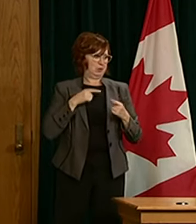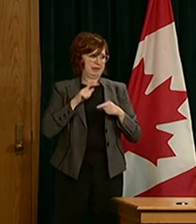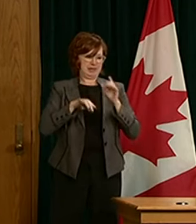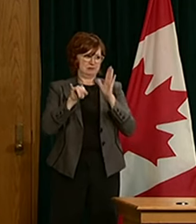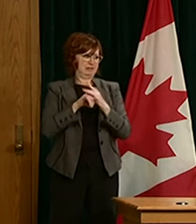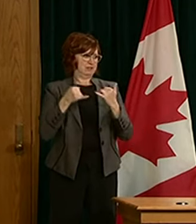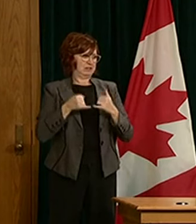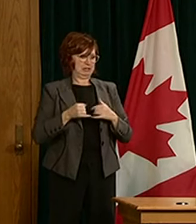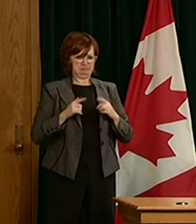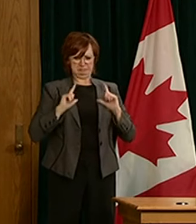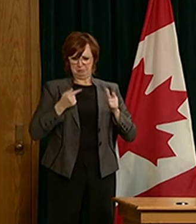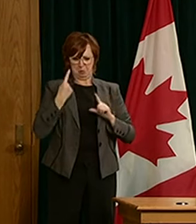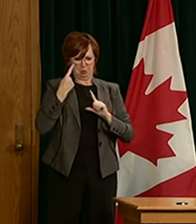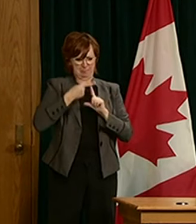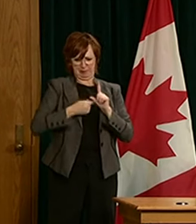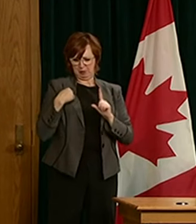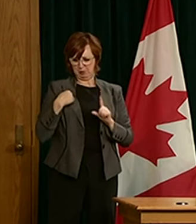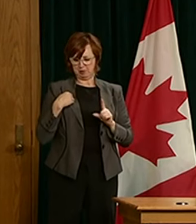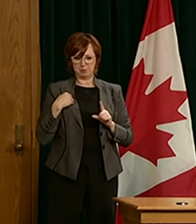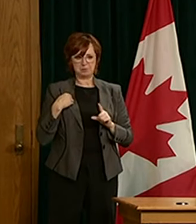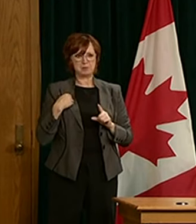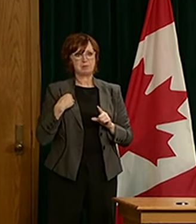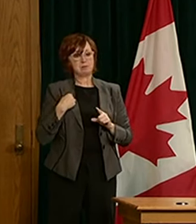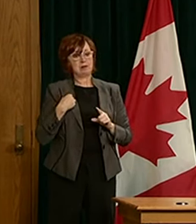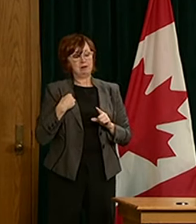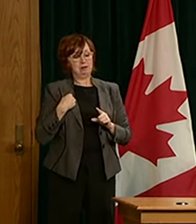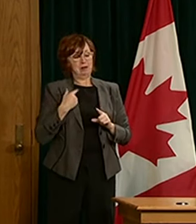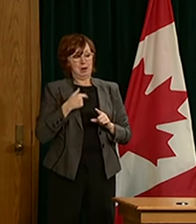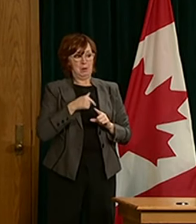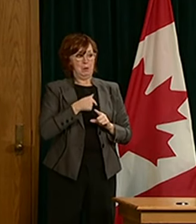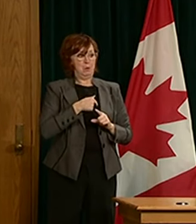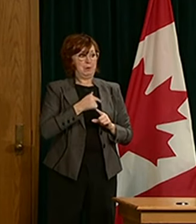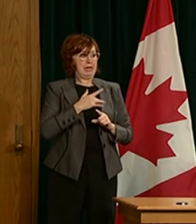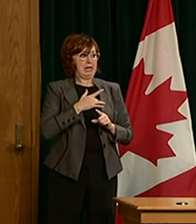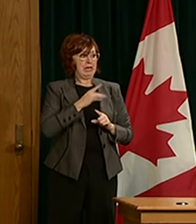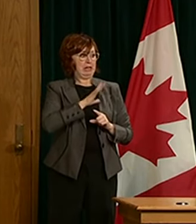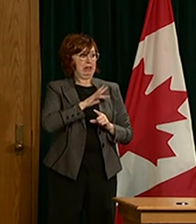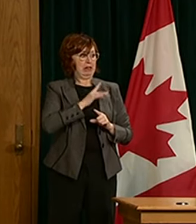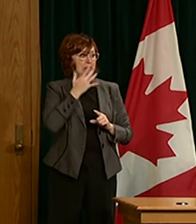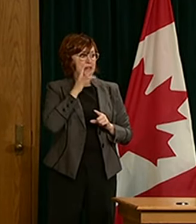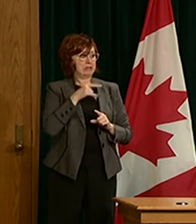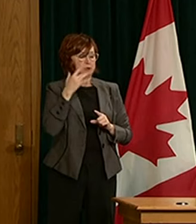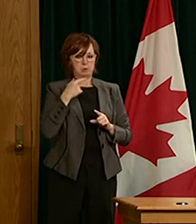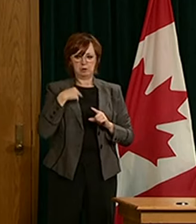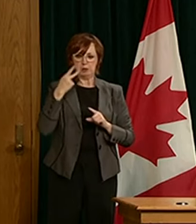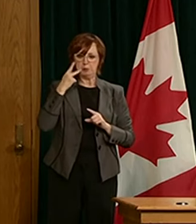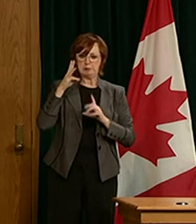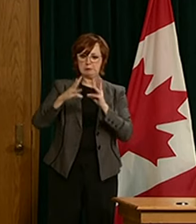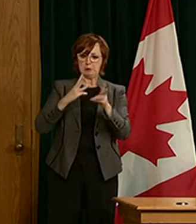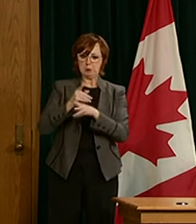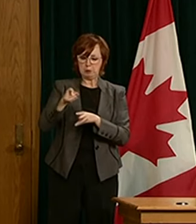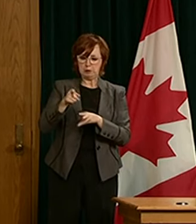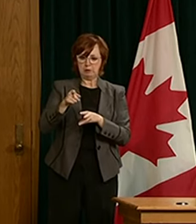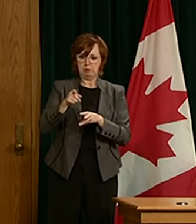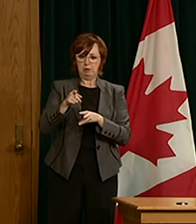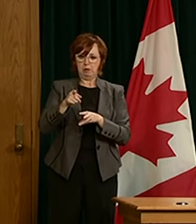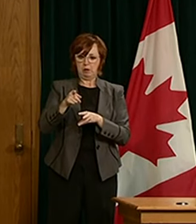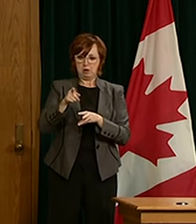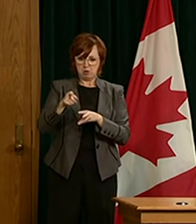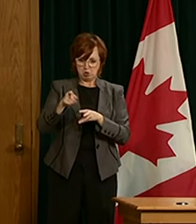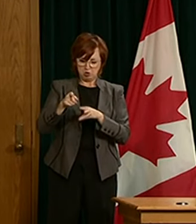We have had the advance warning of watching the rest of the world. And I think why we have to be planning so purposefully that while we hope that